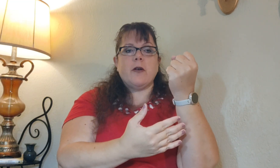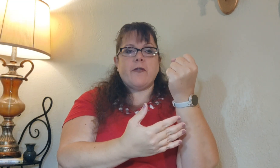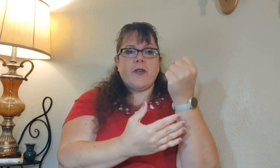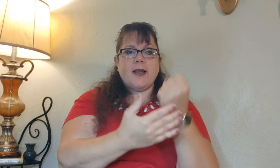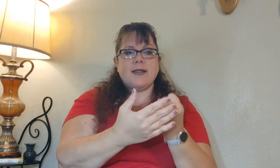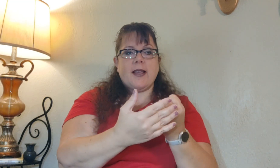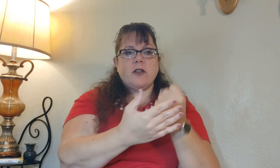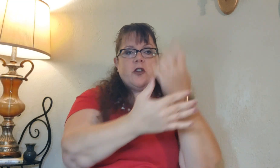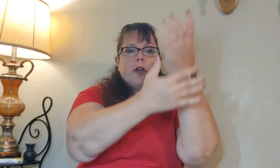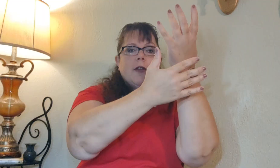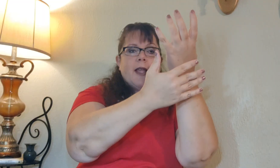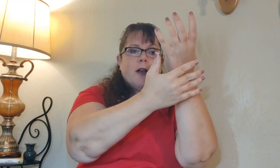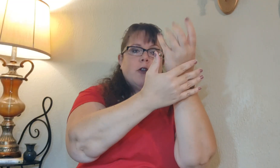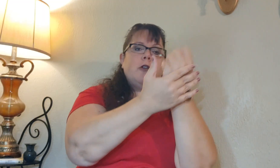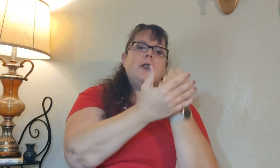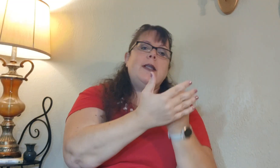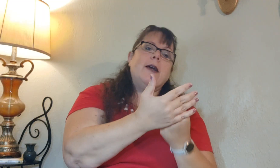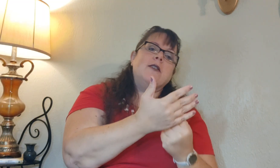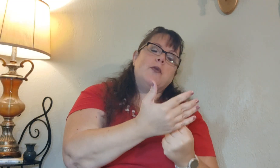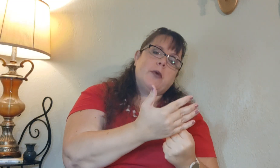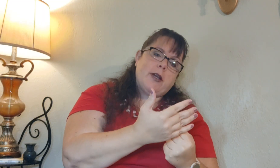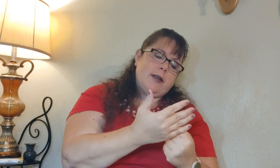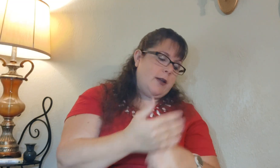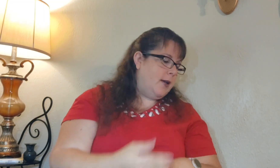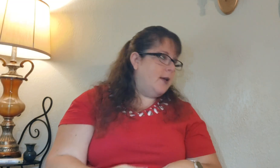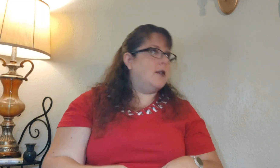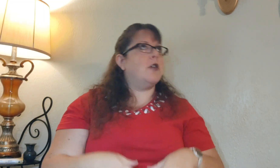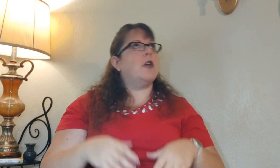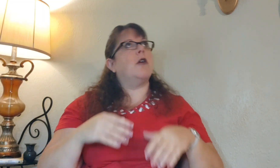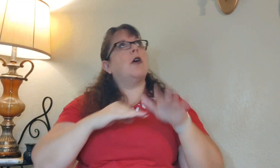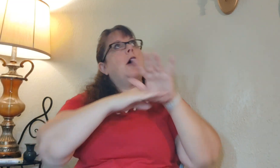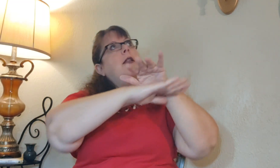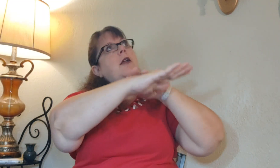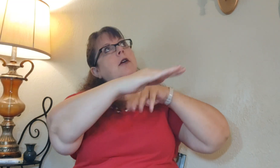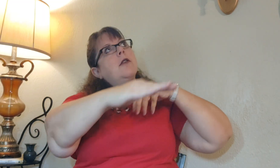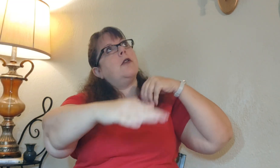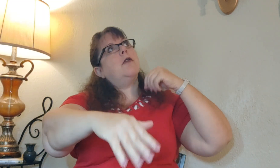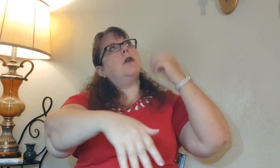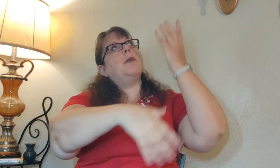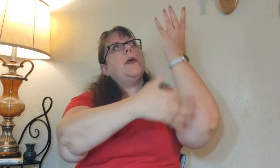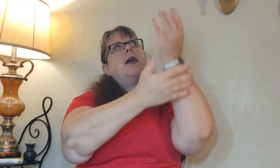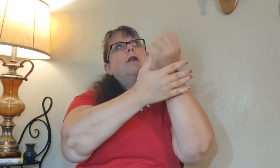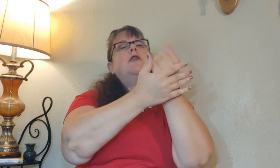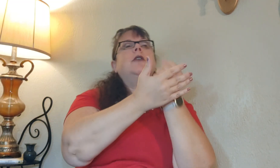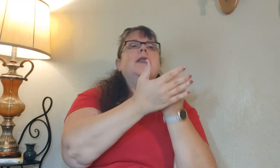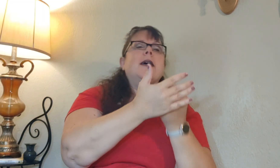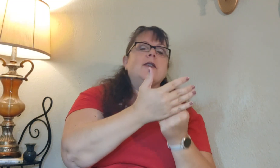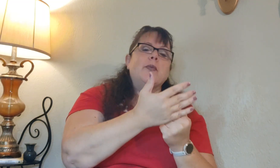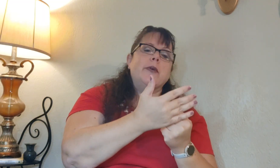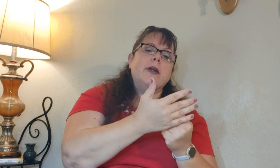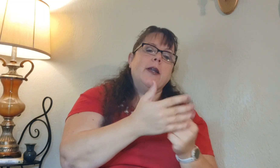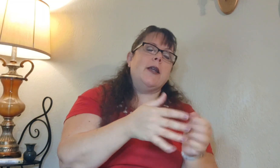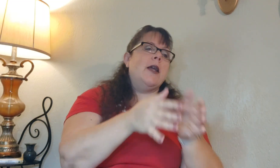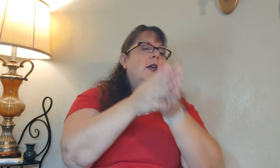a fist as you go down. You're desperate. So you're calling on the Lord because you're desperate.